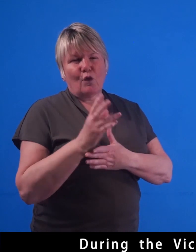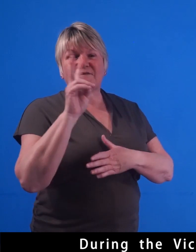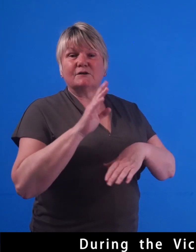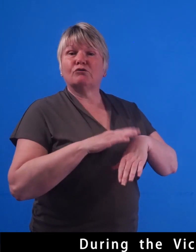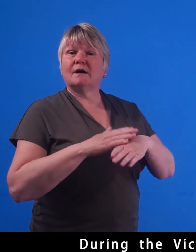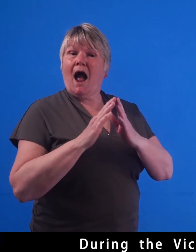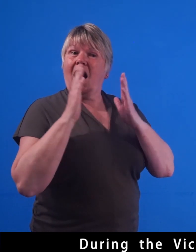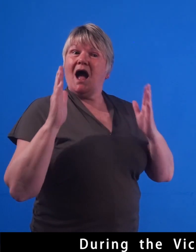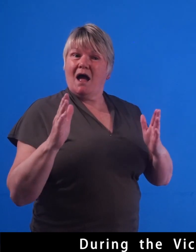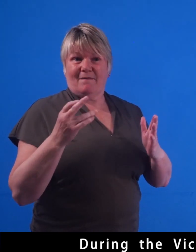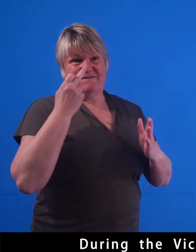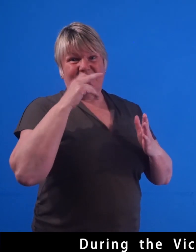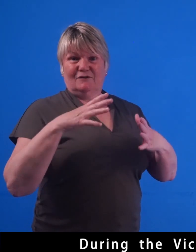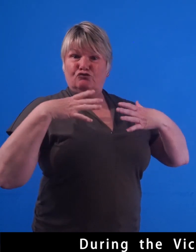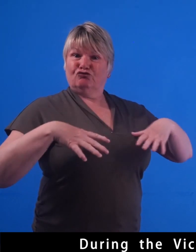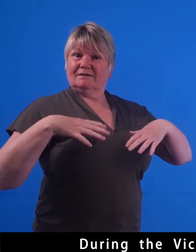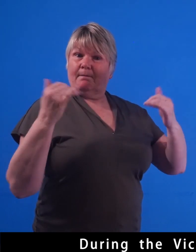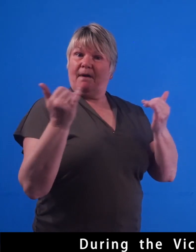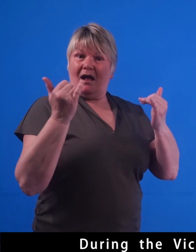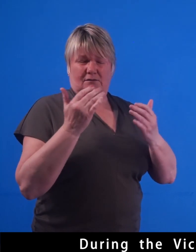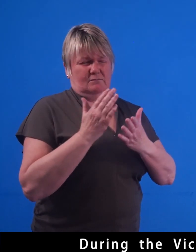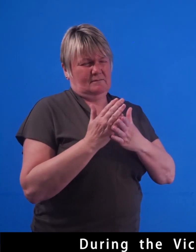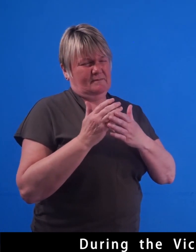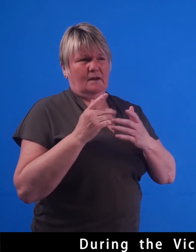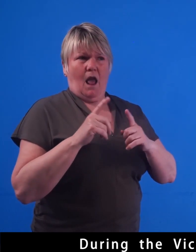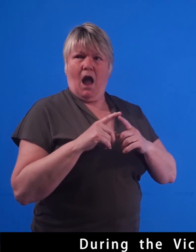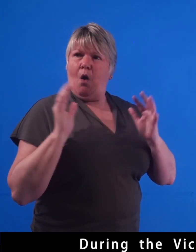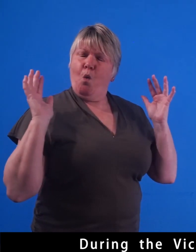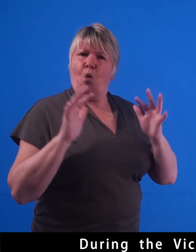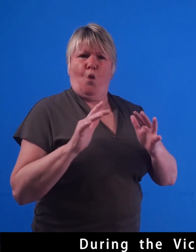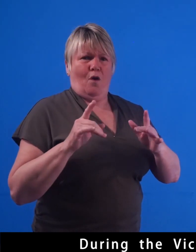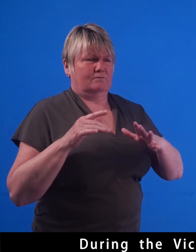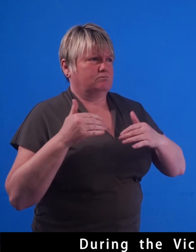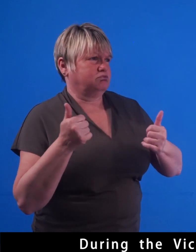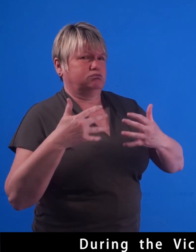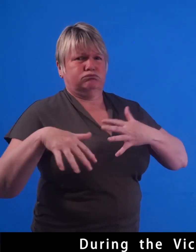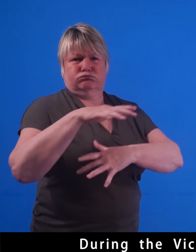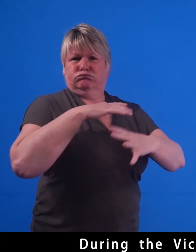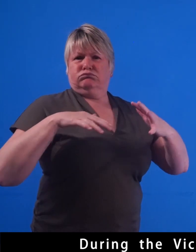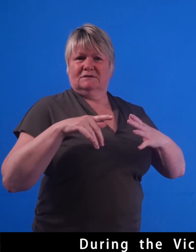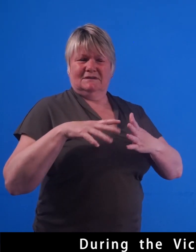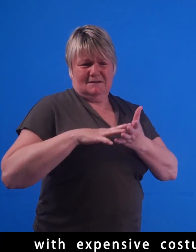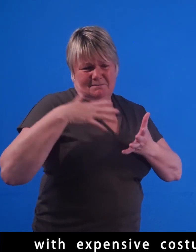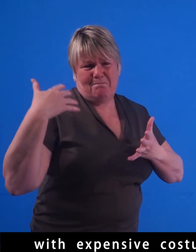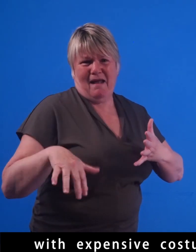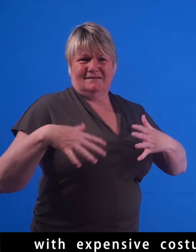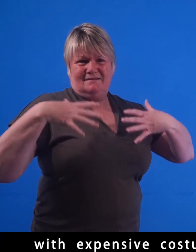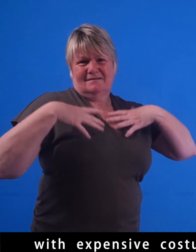During the Victorian period, fancy dress parties were very elaborate affairs, with expensive